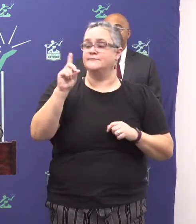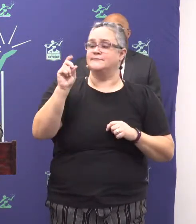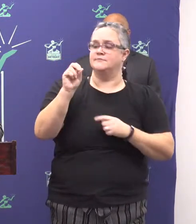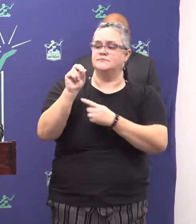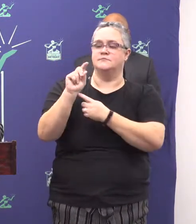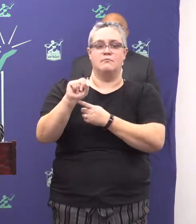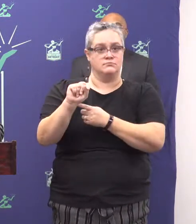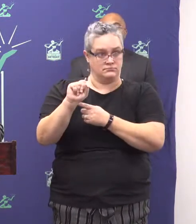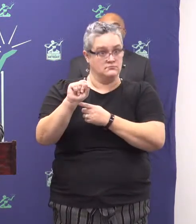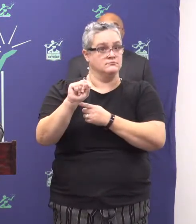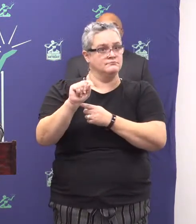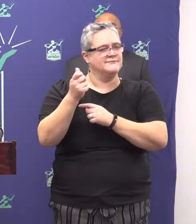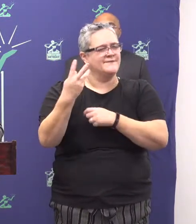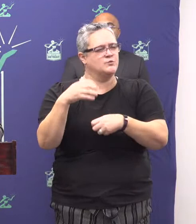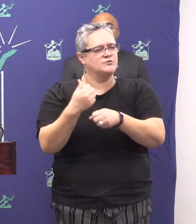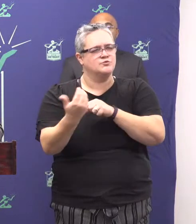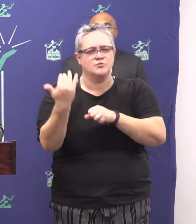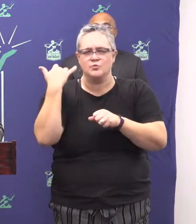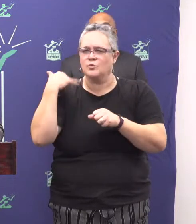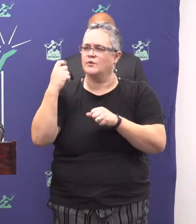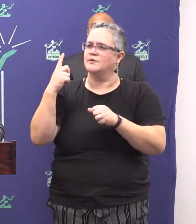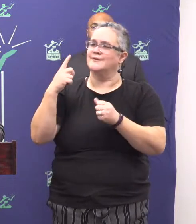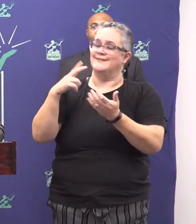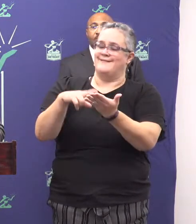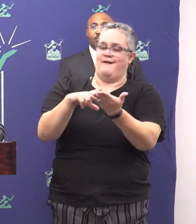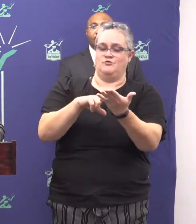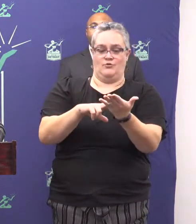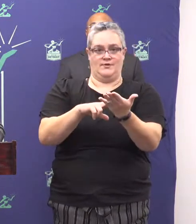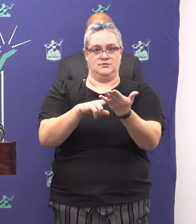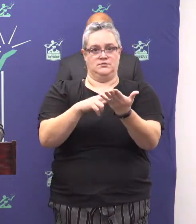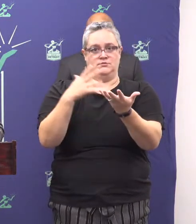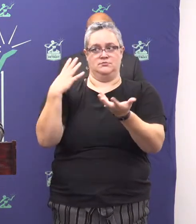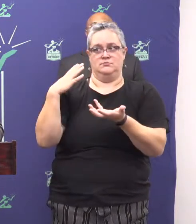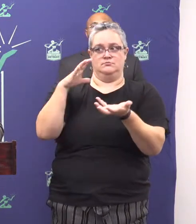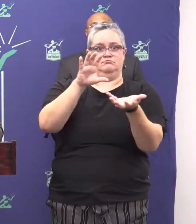ago contracted out its whole